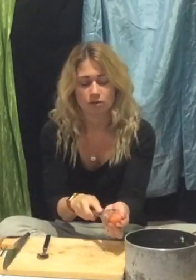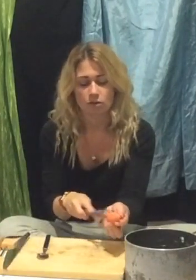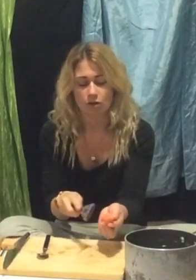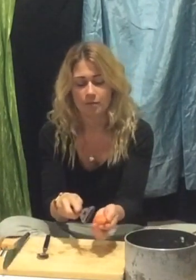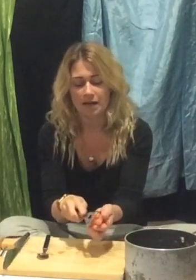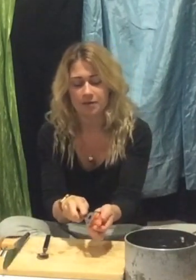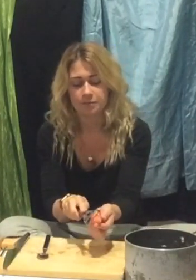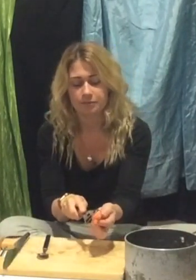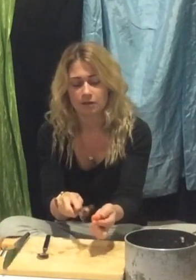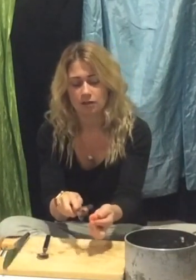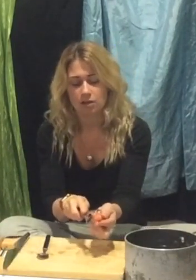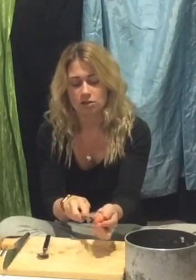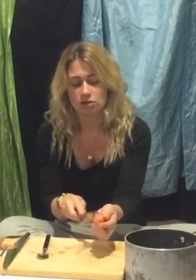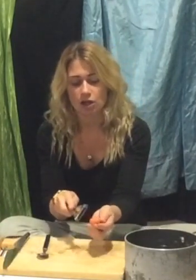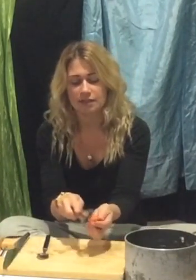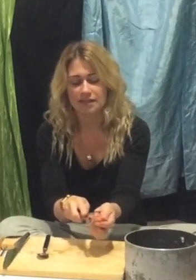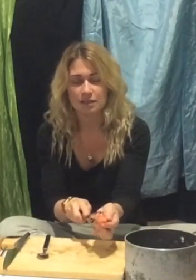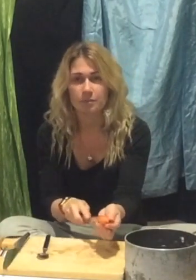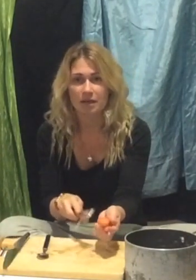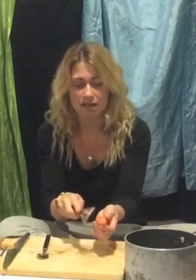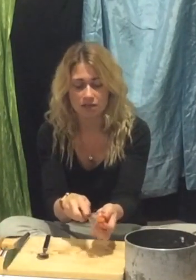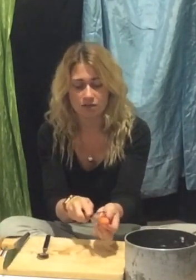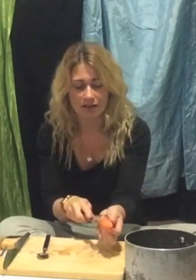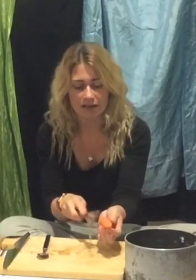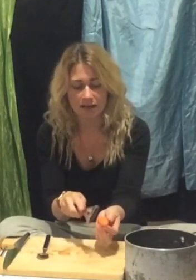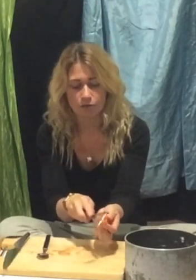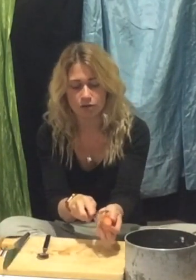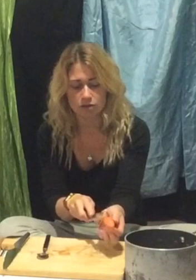So the men started to peel their carrot.